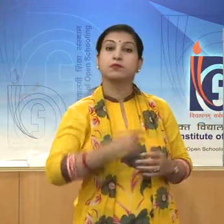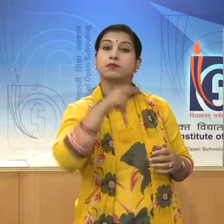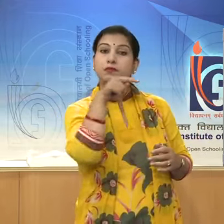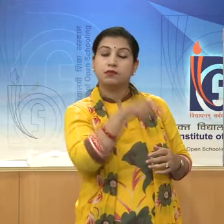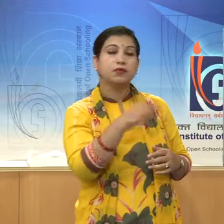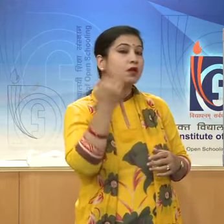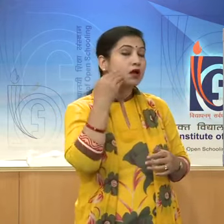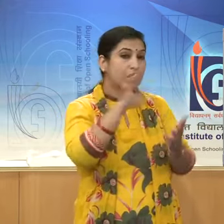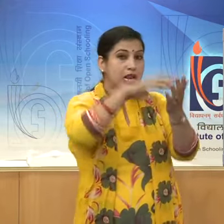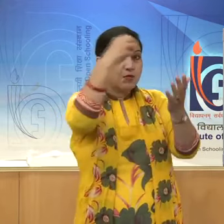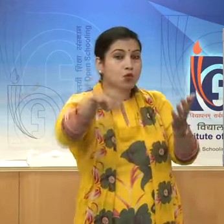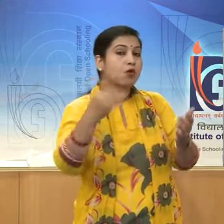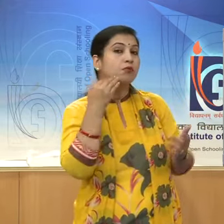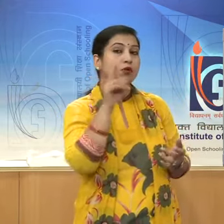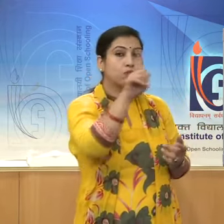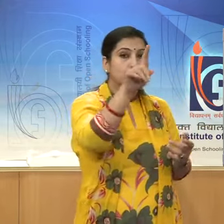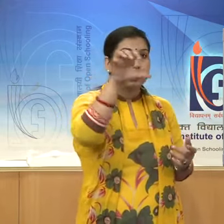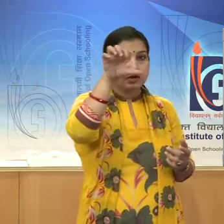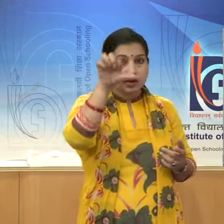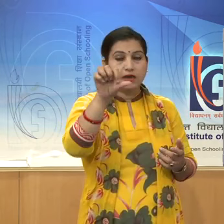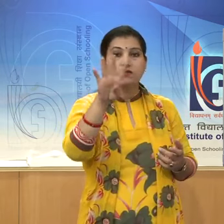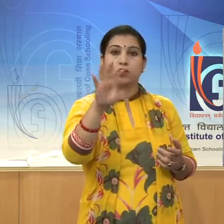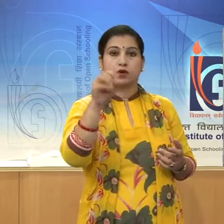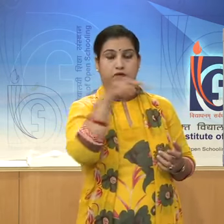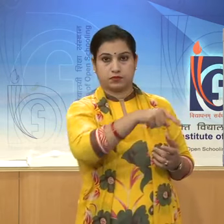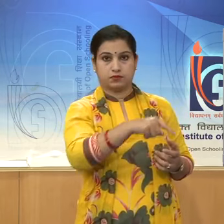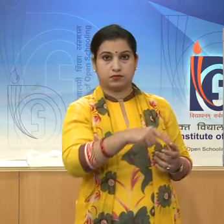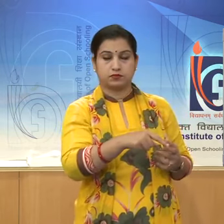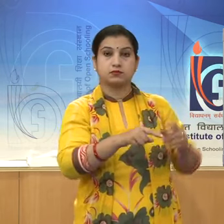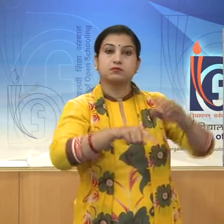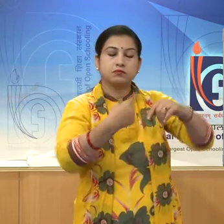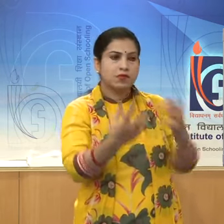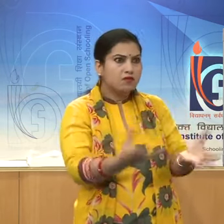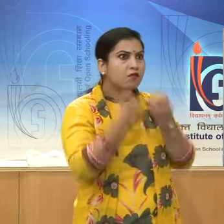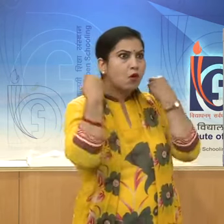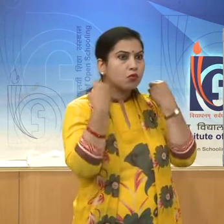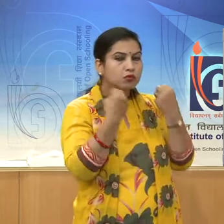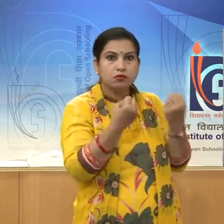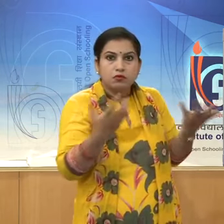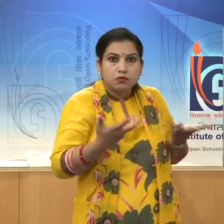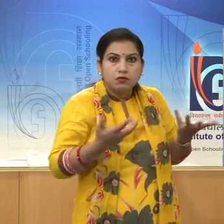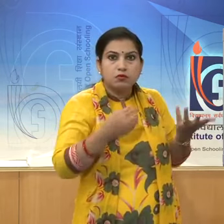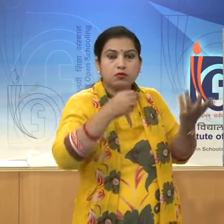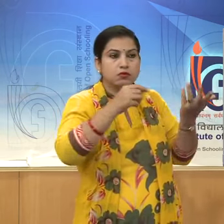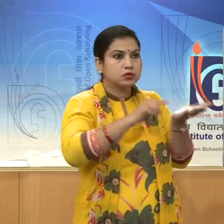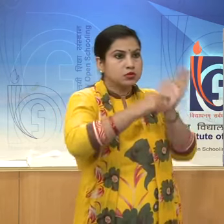in 1940. It was discovered to